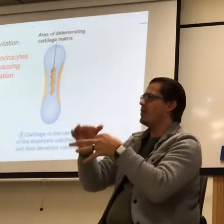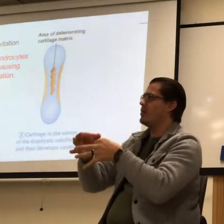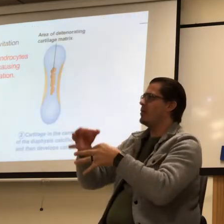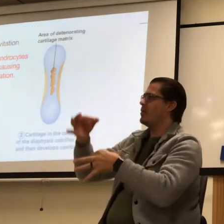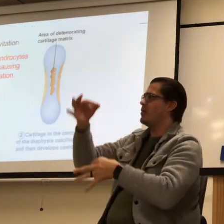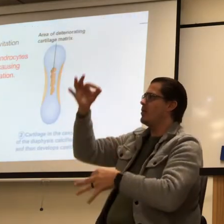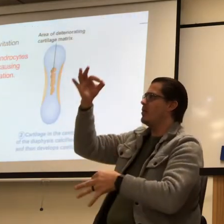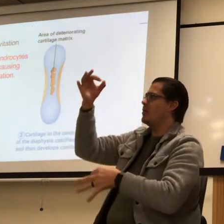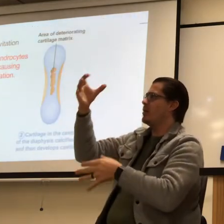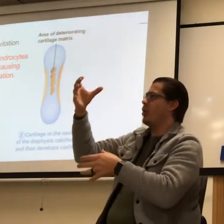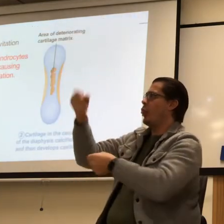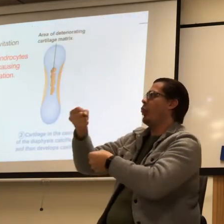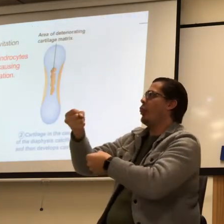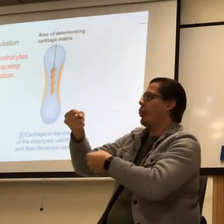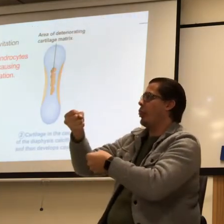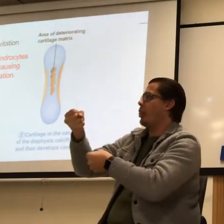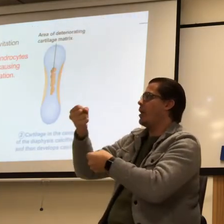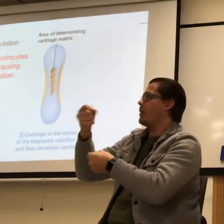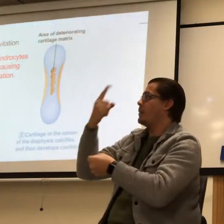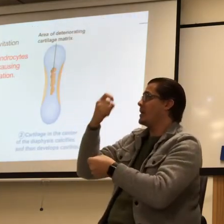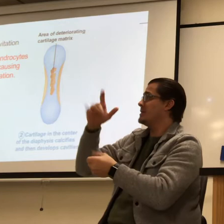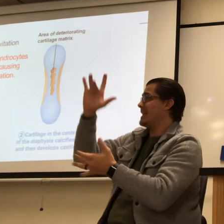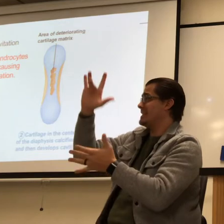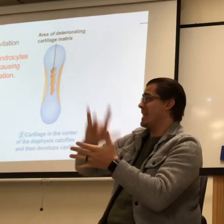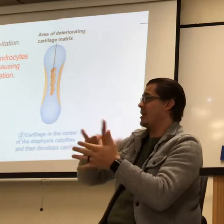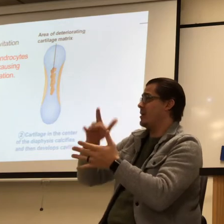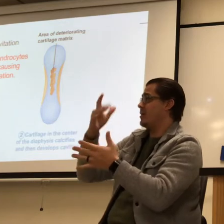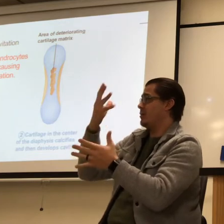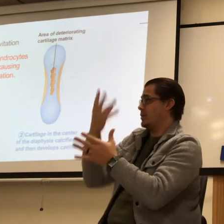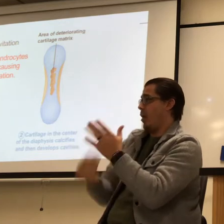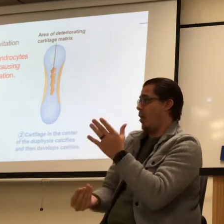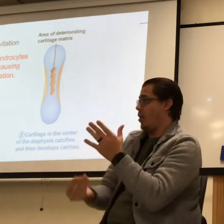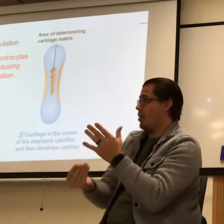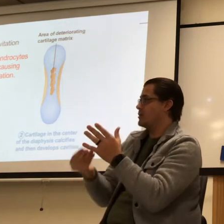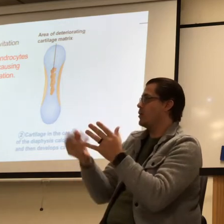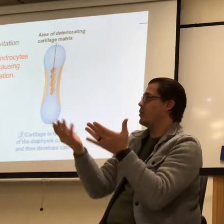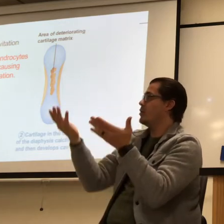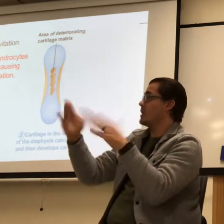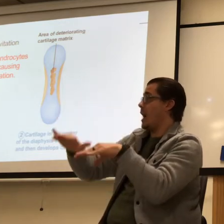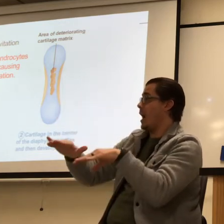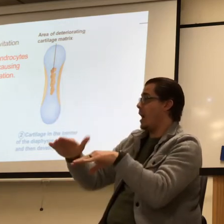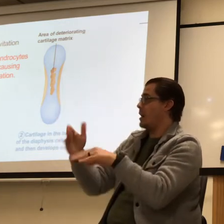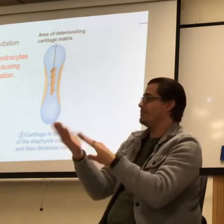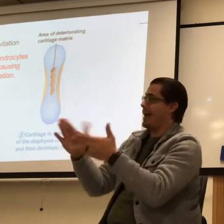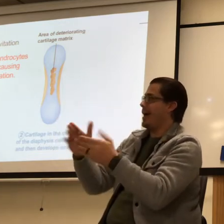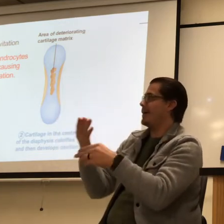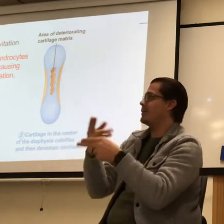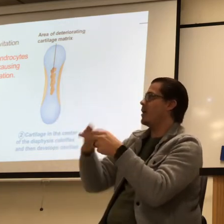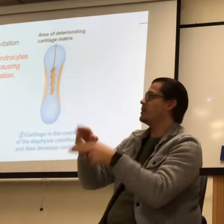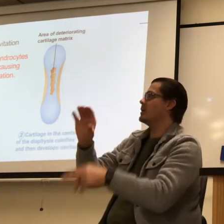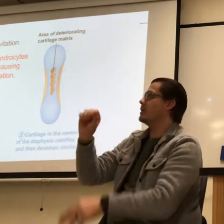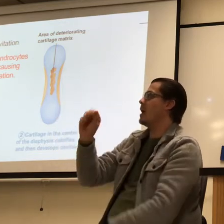got eaten out, as you see there. So chondrocytes die, causing cavitation.